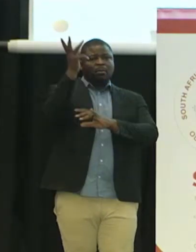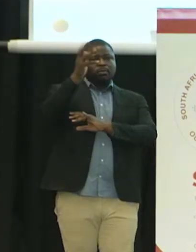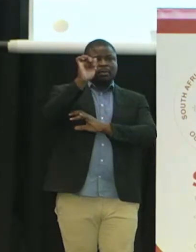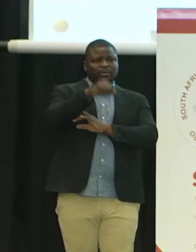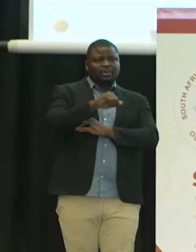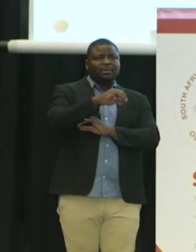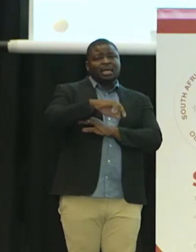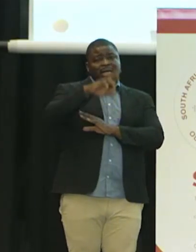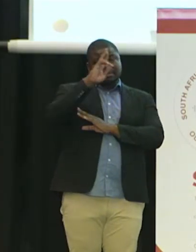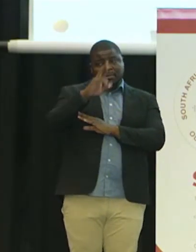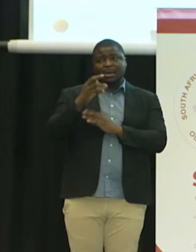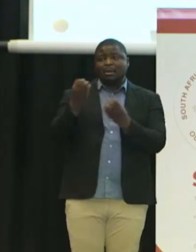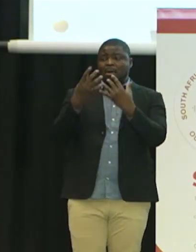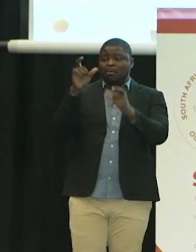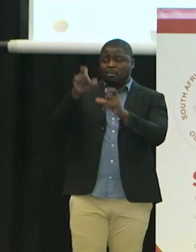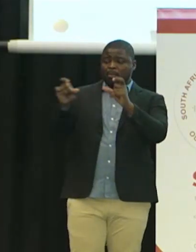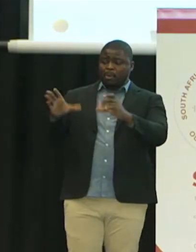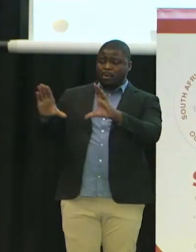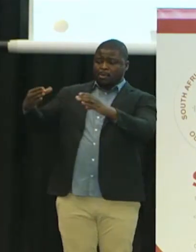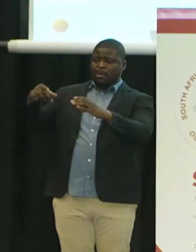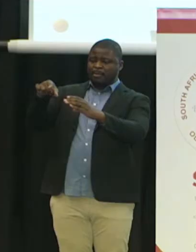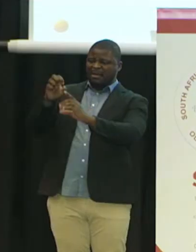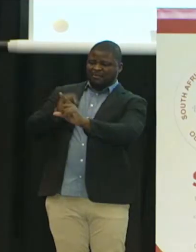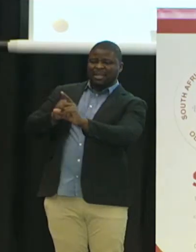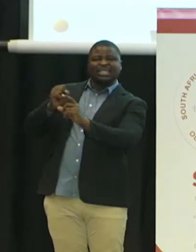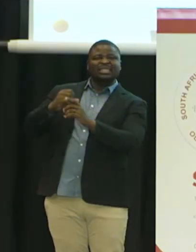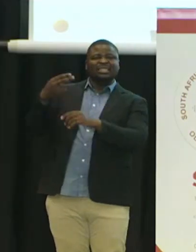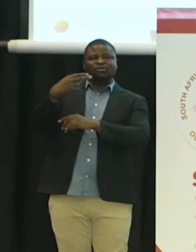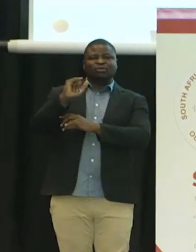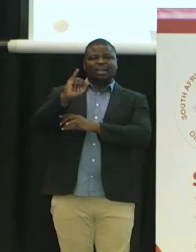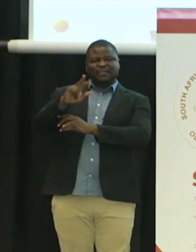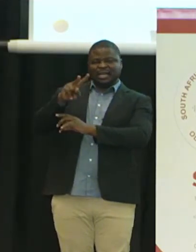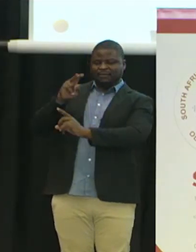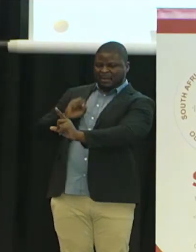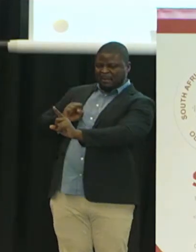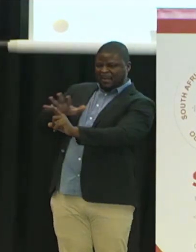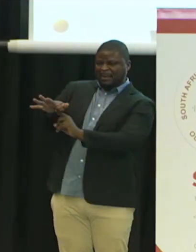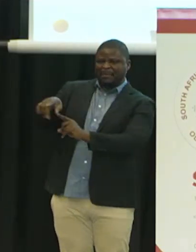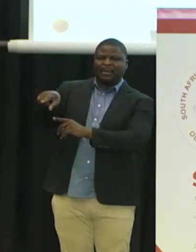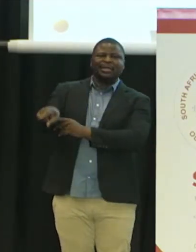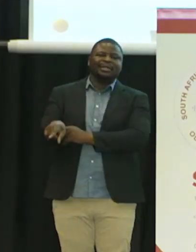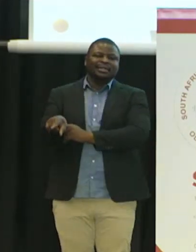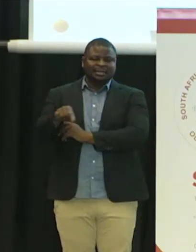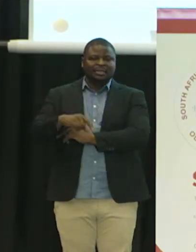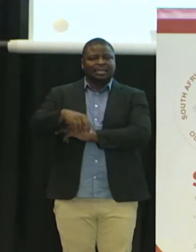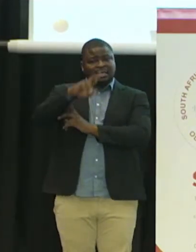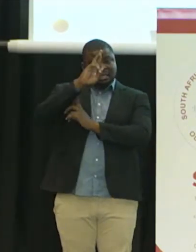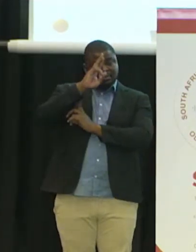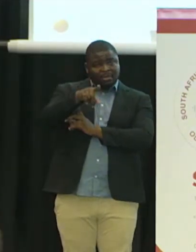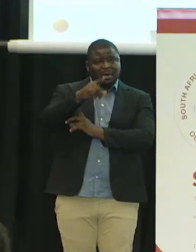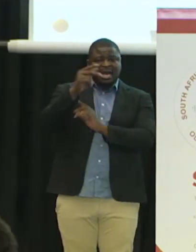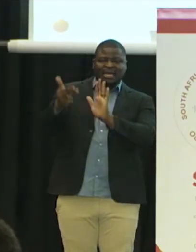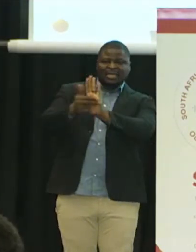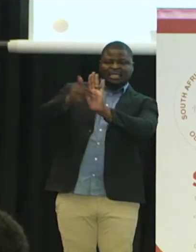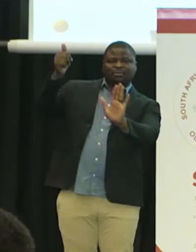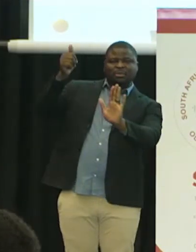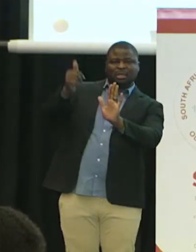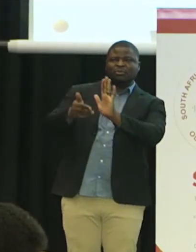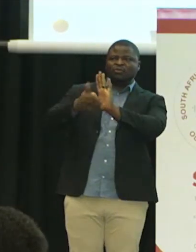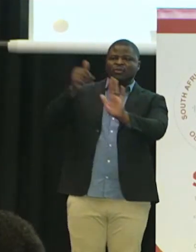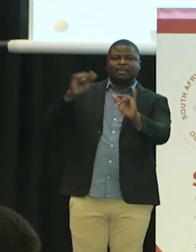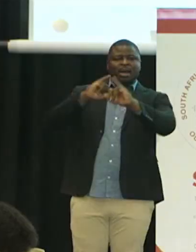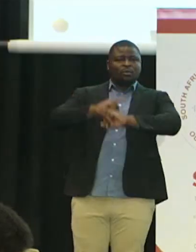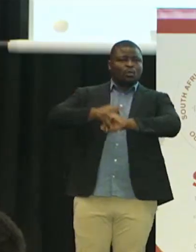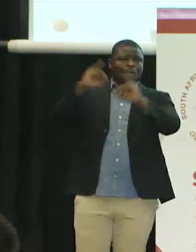affected by HIV. And we all know that stigma and discrimination is rife within key